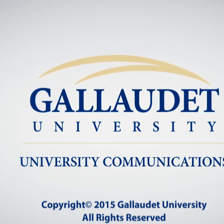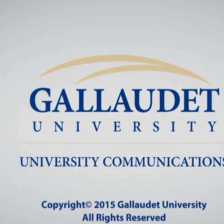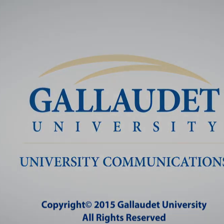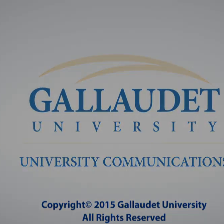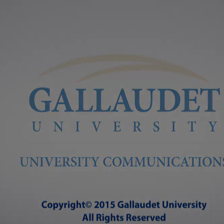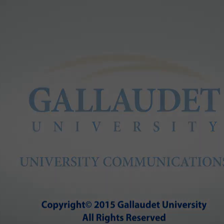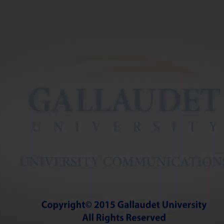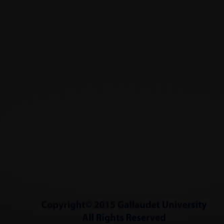you. Thank you. Thank